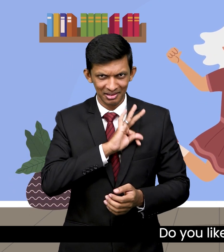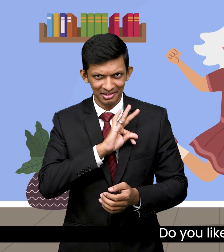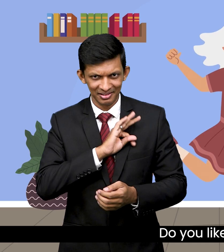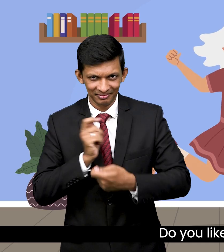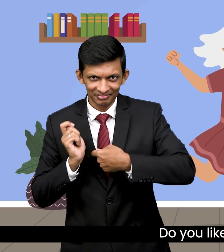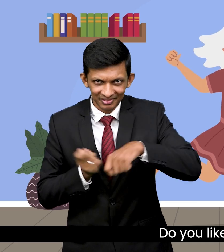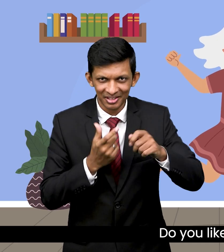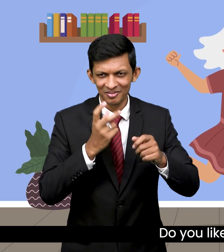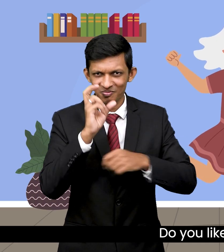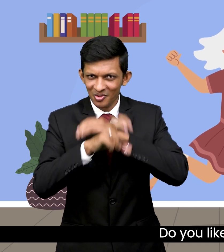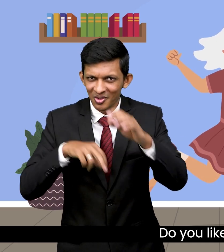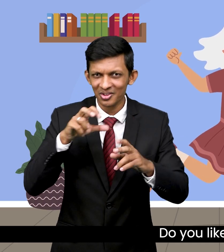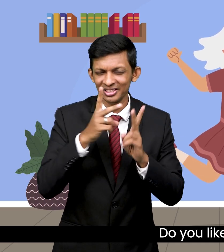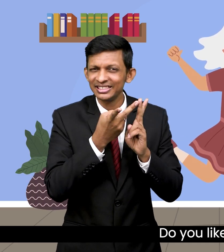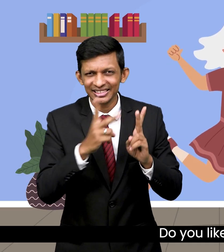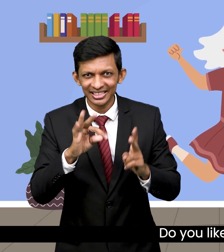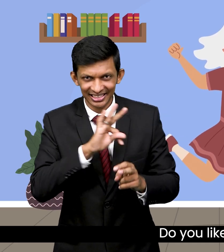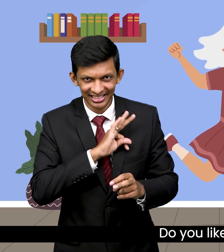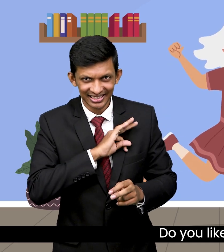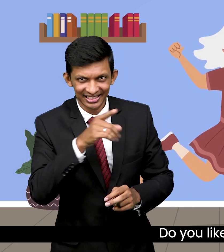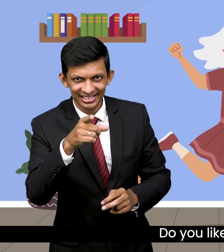Do you like to play?